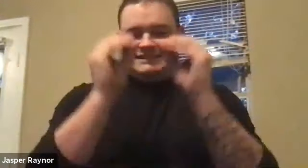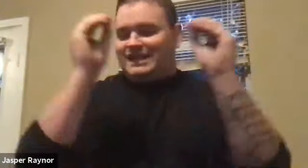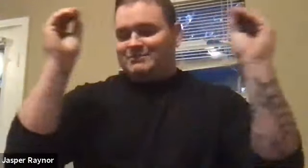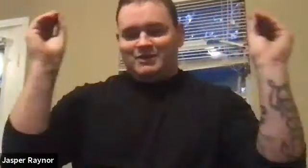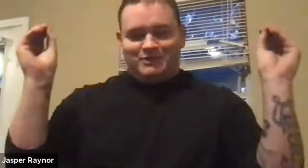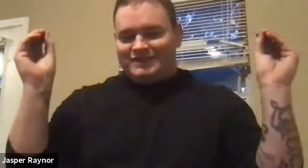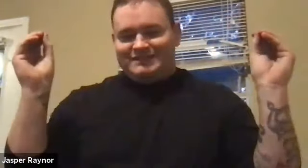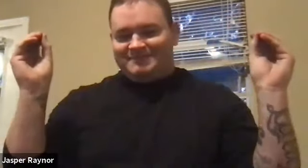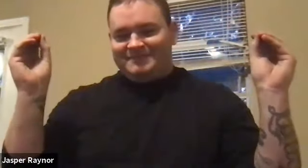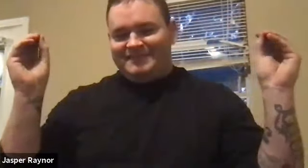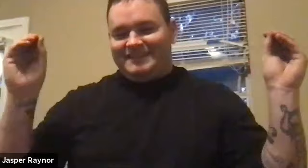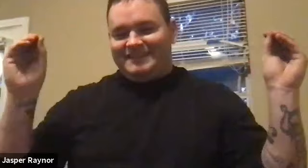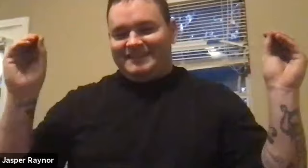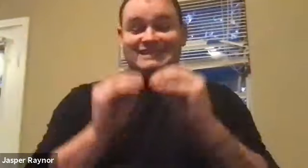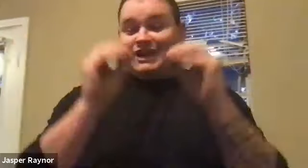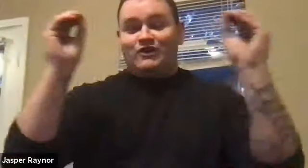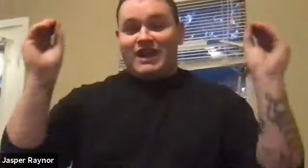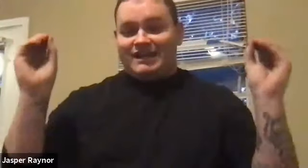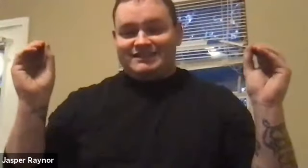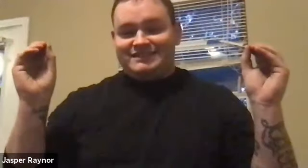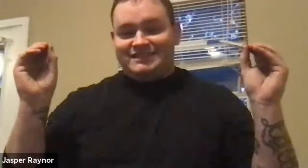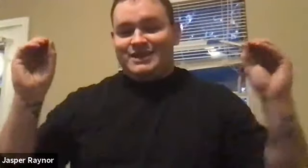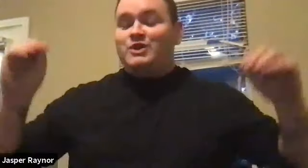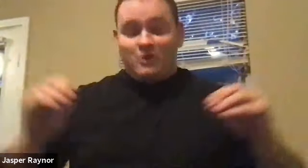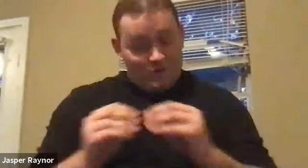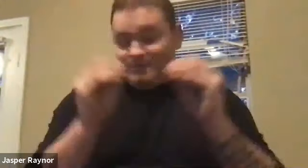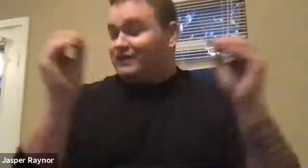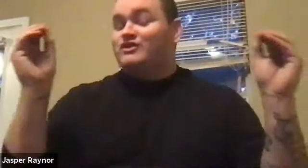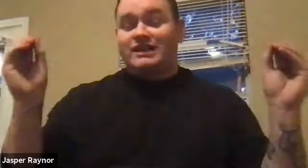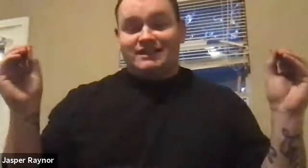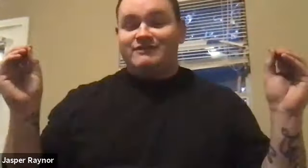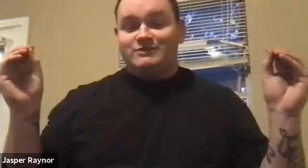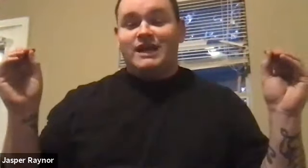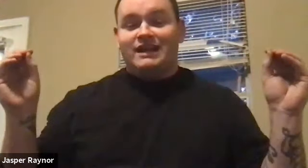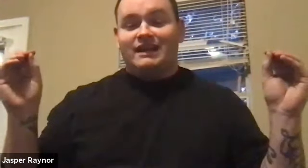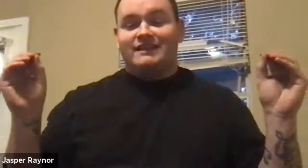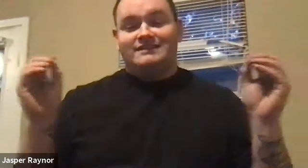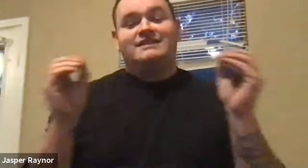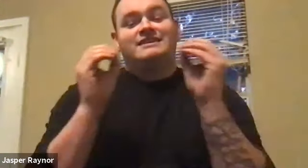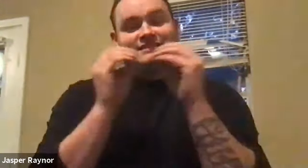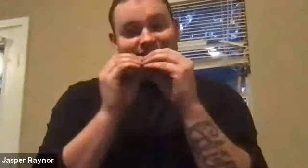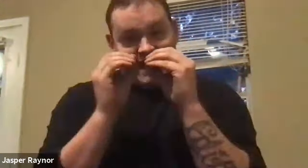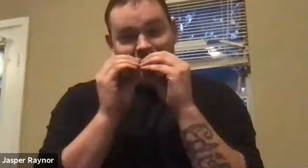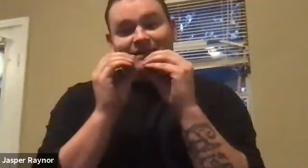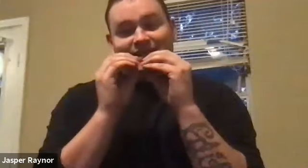not appropriate. That Oh, is not okay. correct. You will be corrected if you sign it like this. Tap it